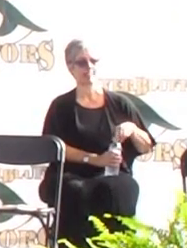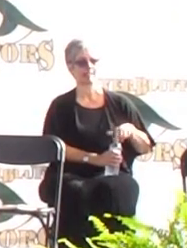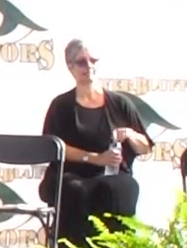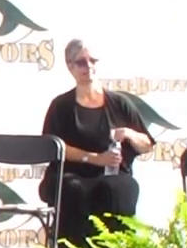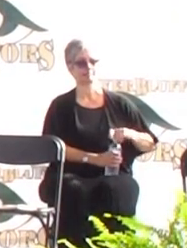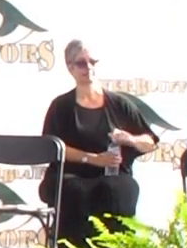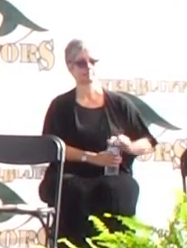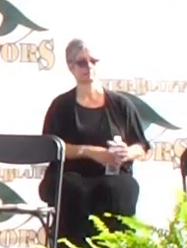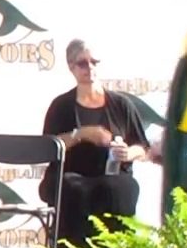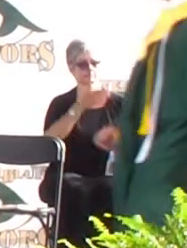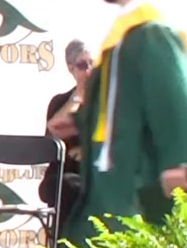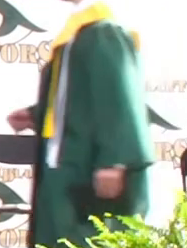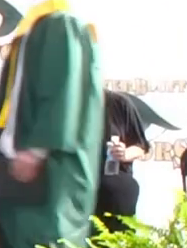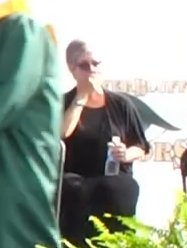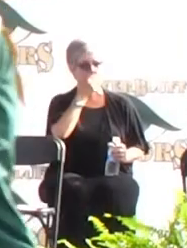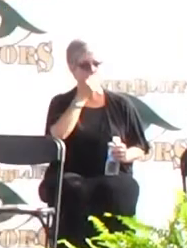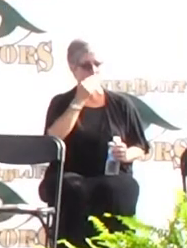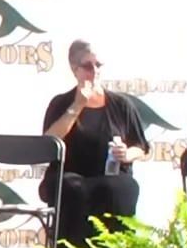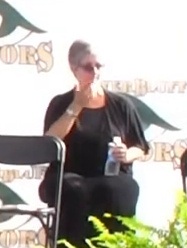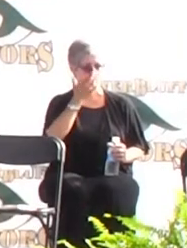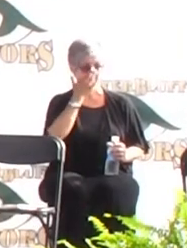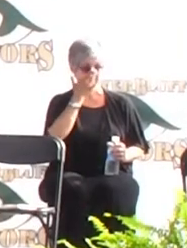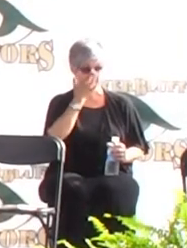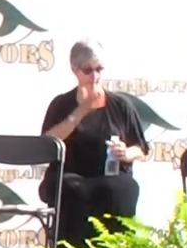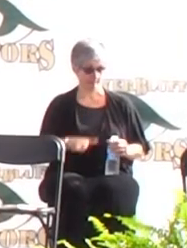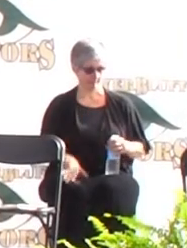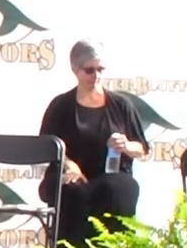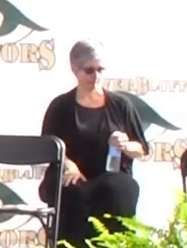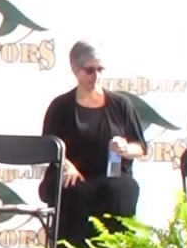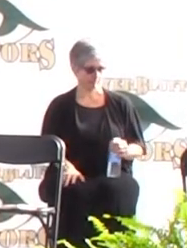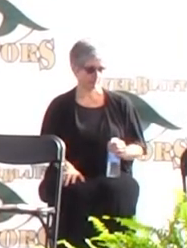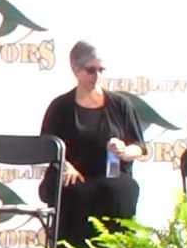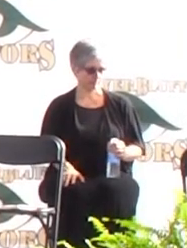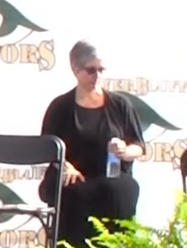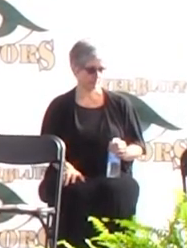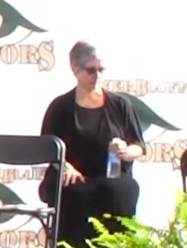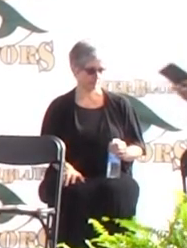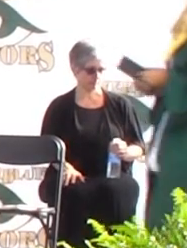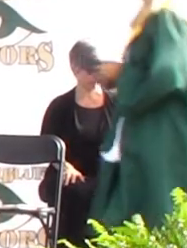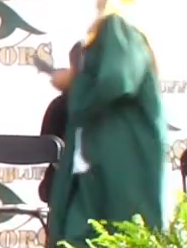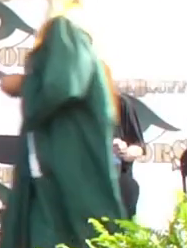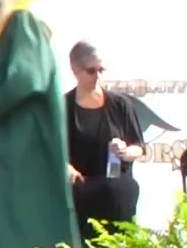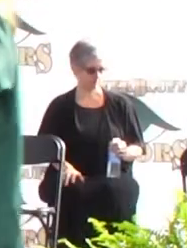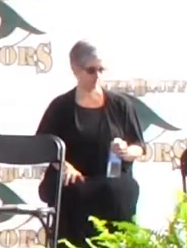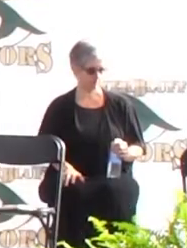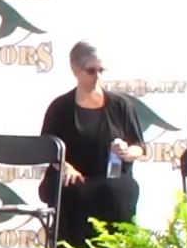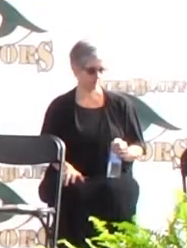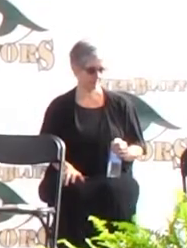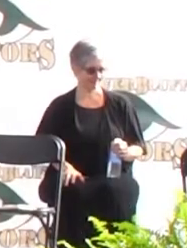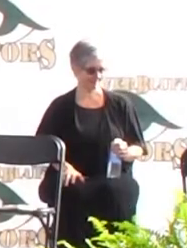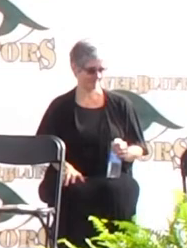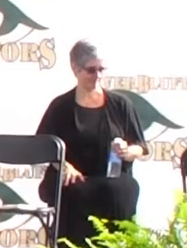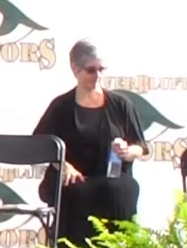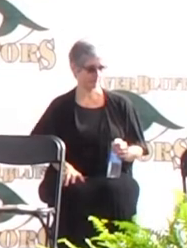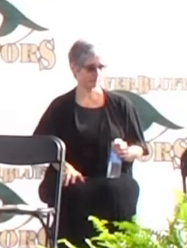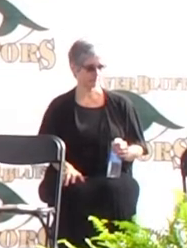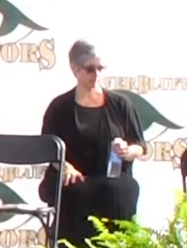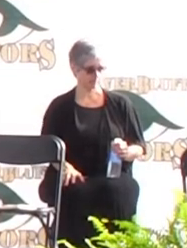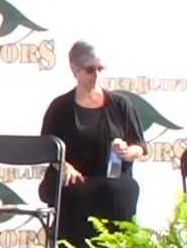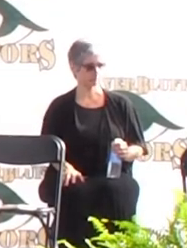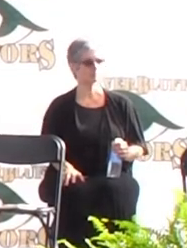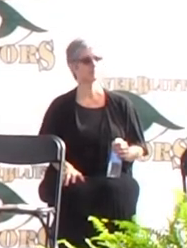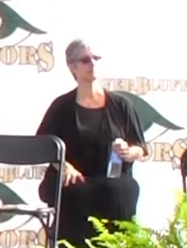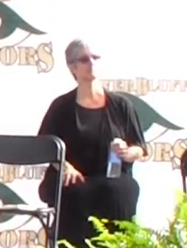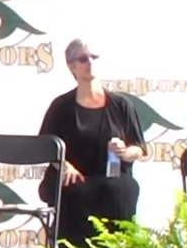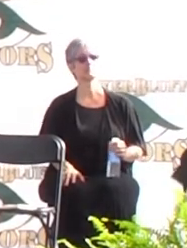Thomas Cromer. Catherine Grace Dinkins. Katishana Alalexia Garvin.